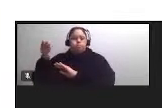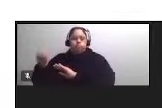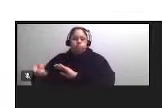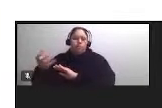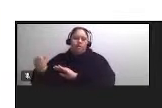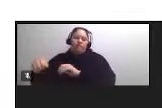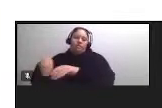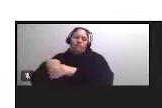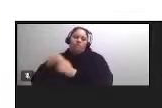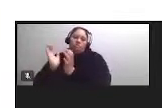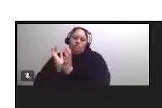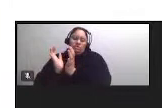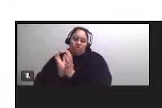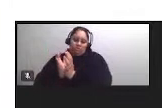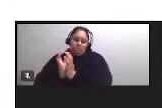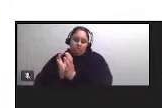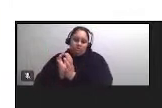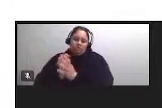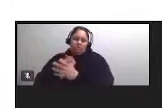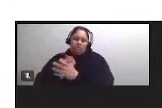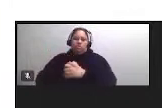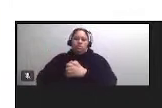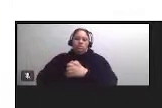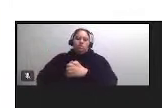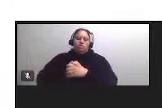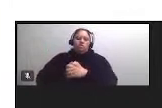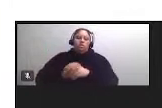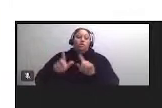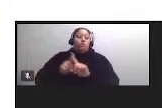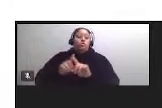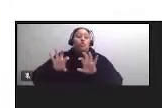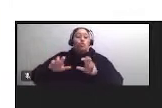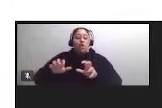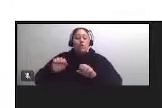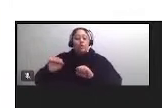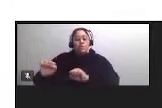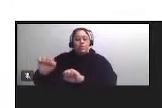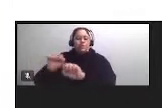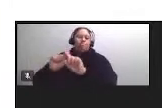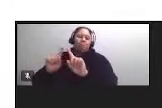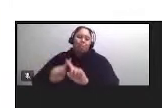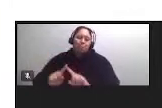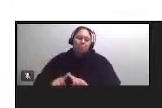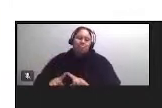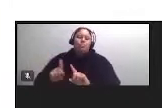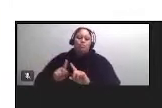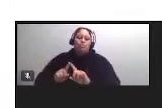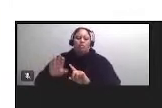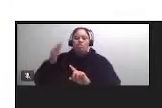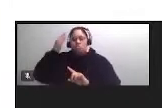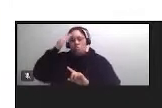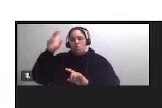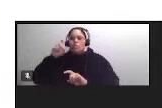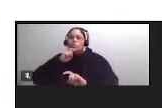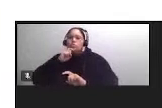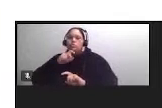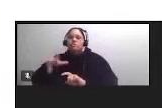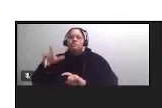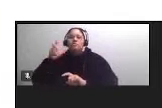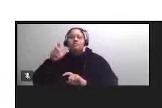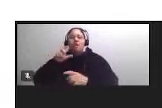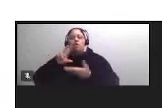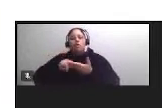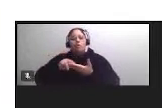representativity at the meetings, and in respect of the radio stations and so on, that that they'll be using the sound bites